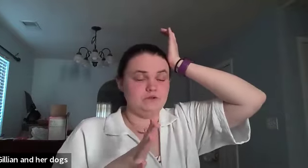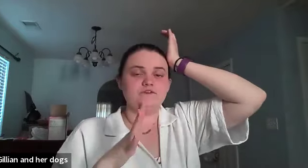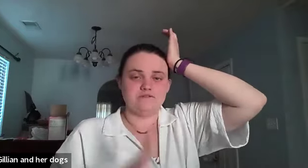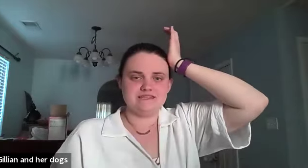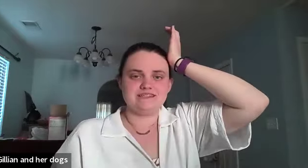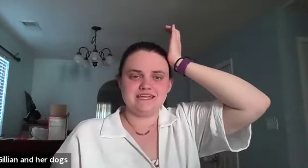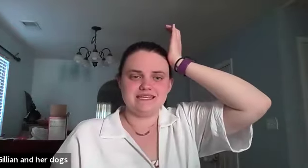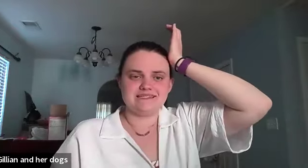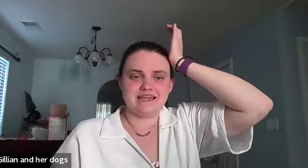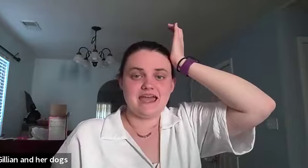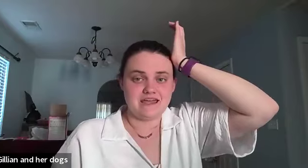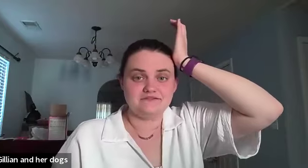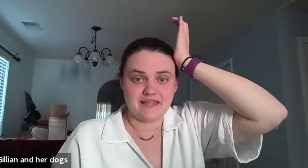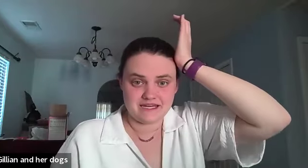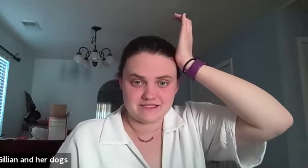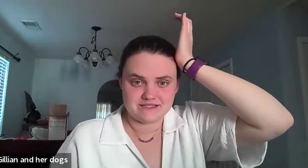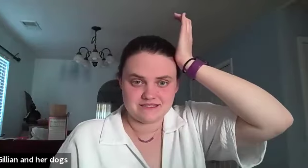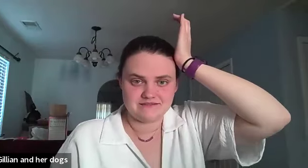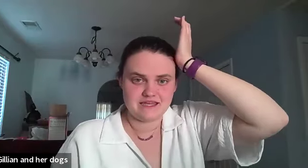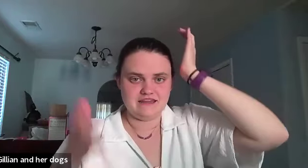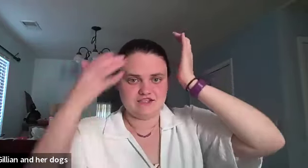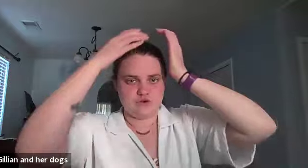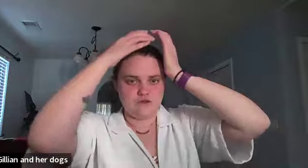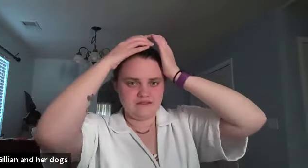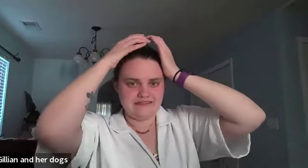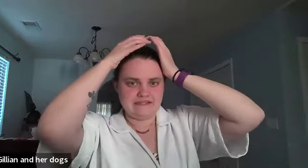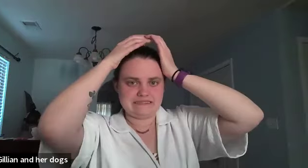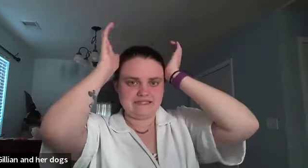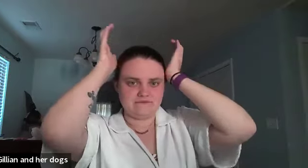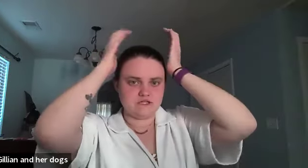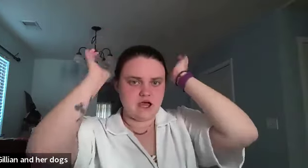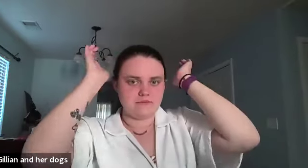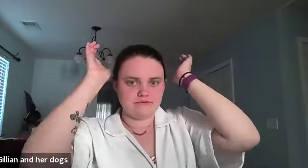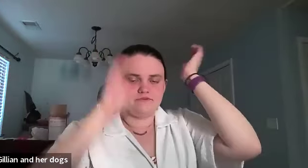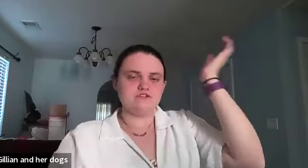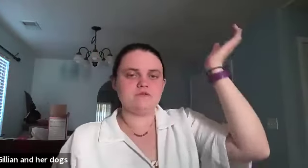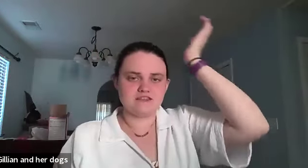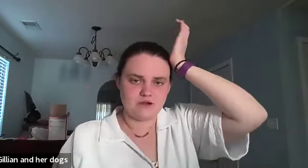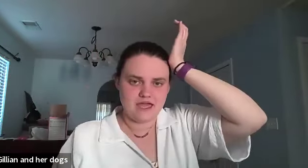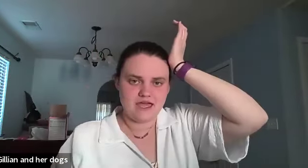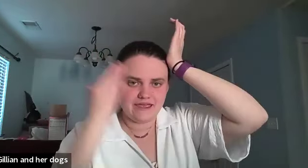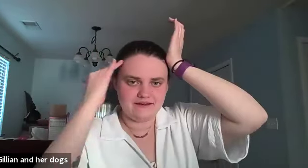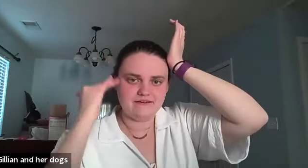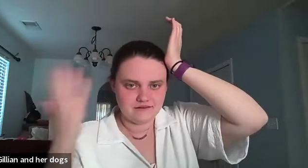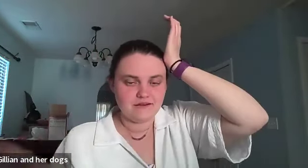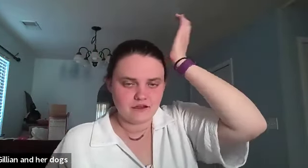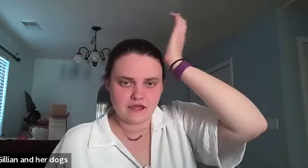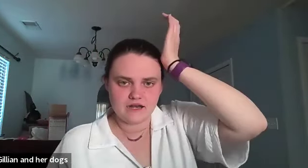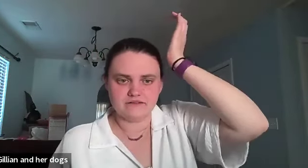visual for this is like a head of lettuce. And these are all the like little leaves on top. So that's why head of